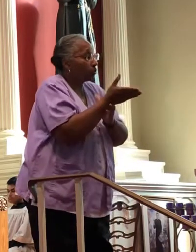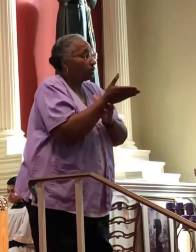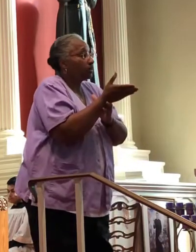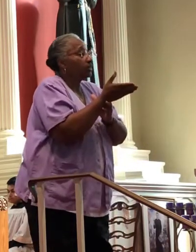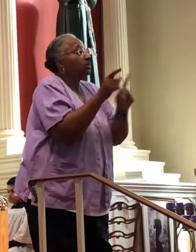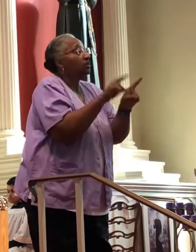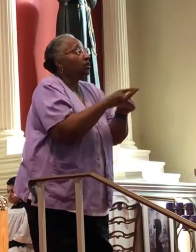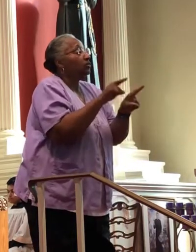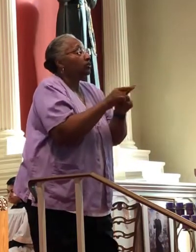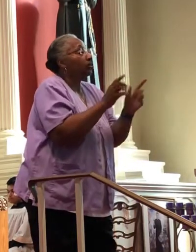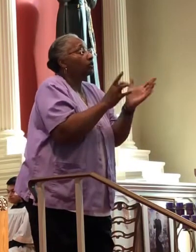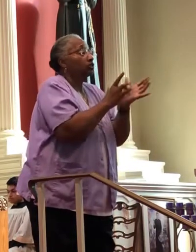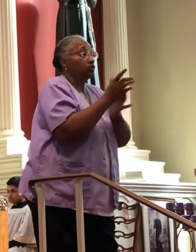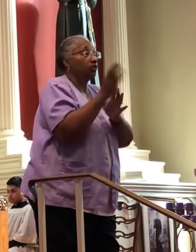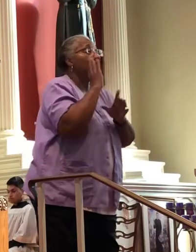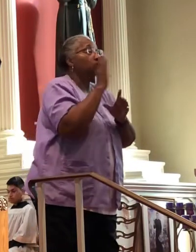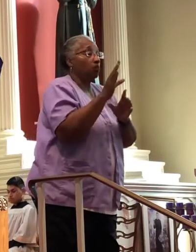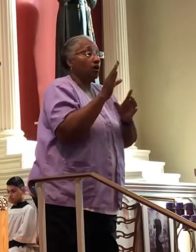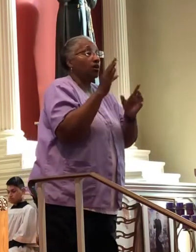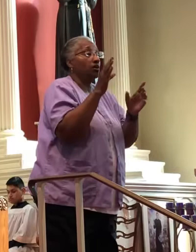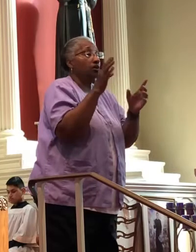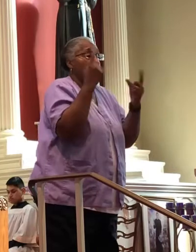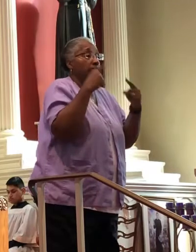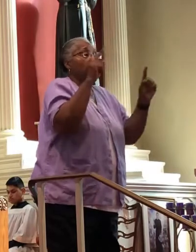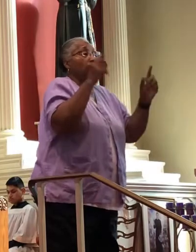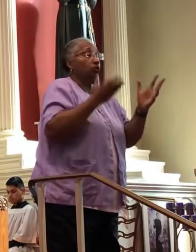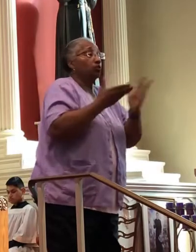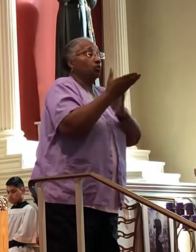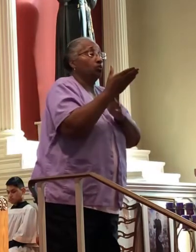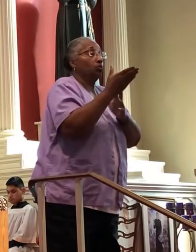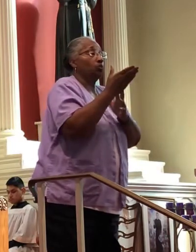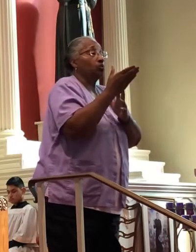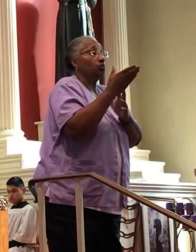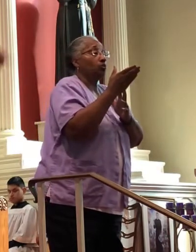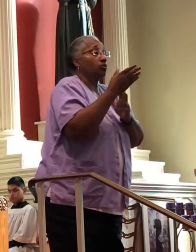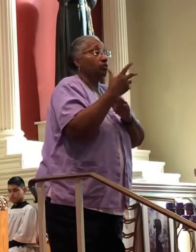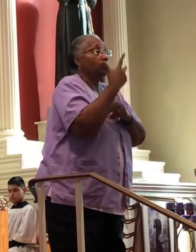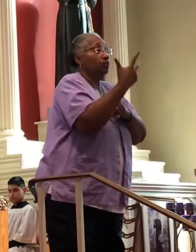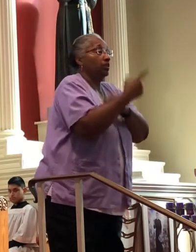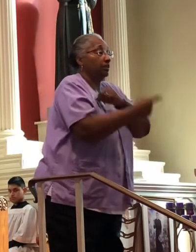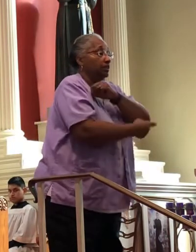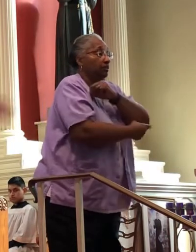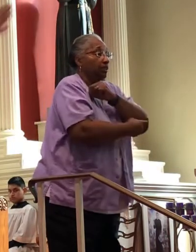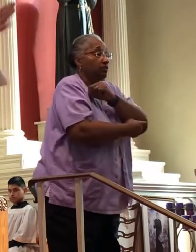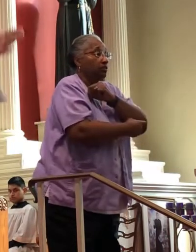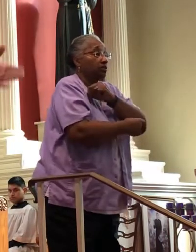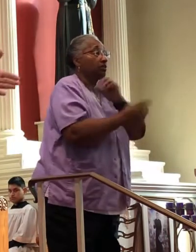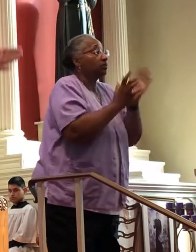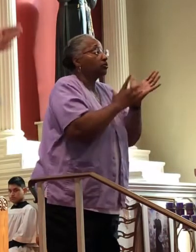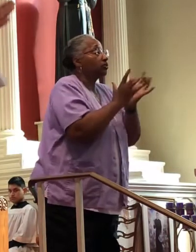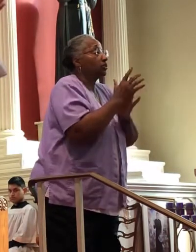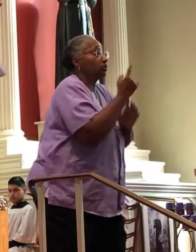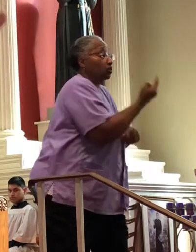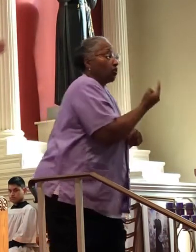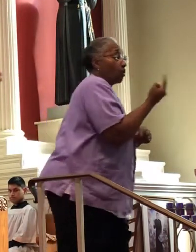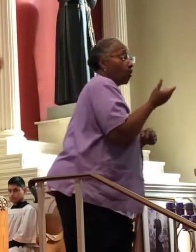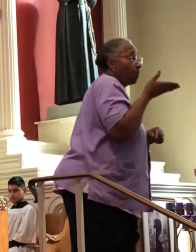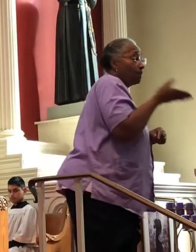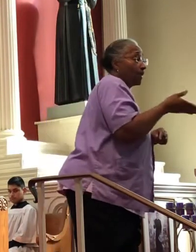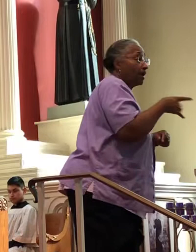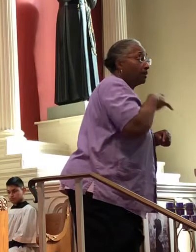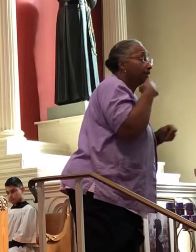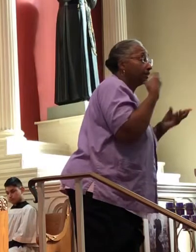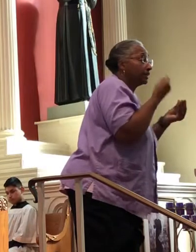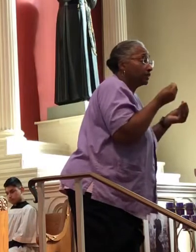persevere through the temptation. So whether he was alone in the desert or alone in the cross, he persevered in what